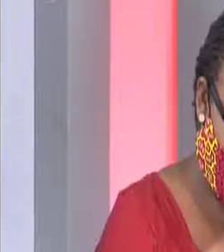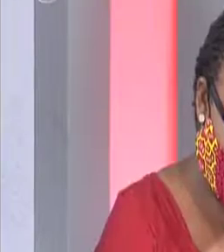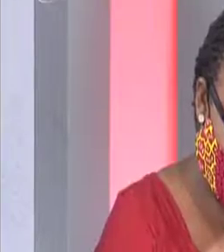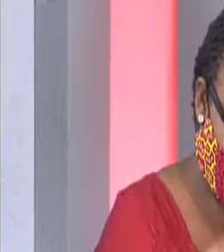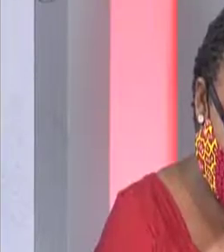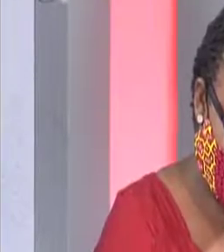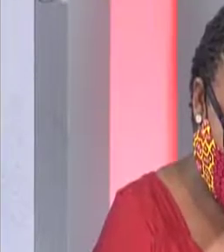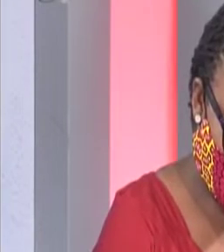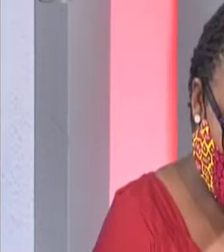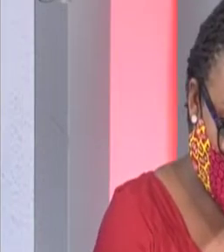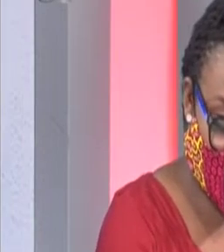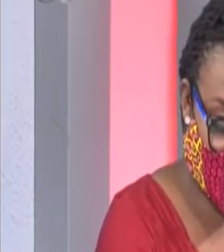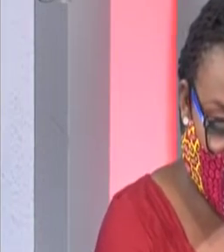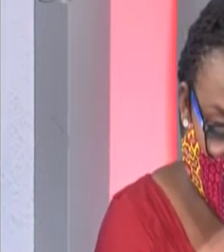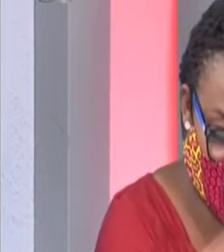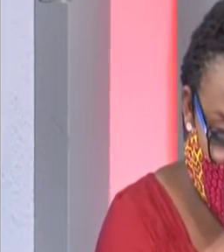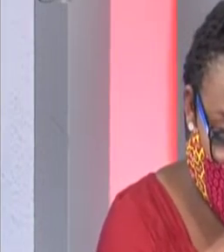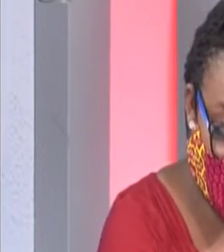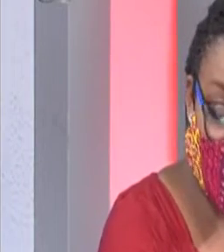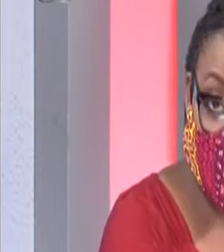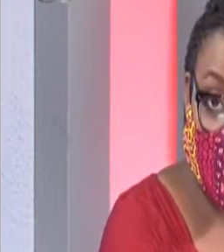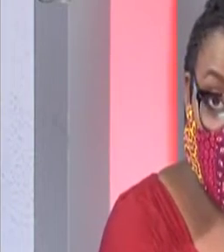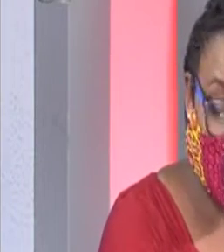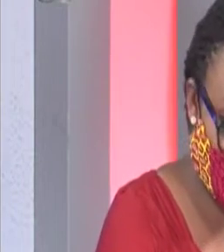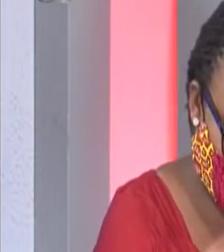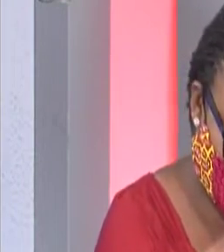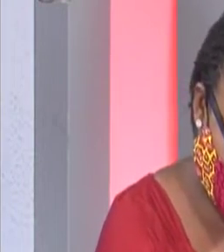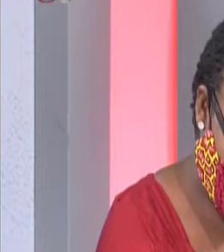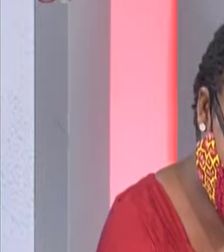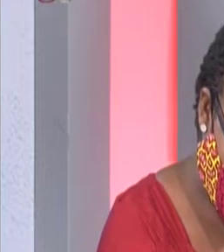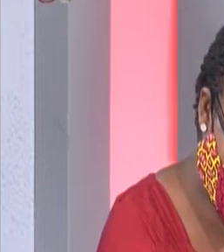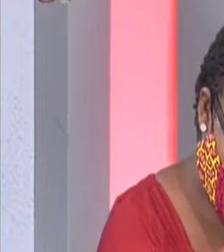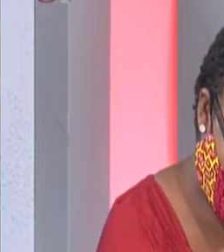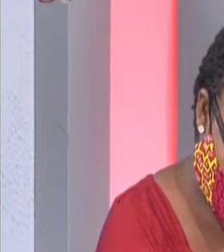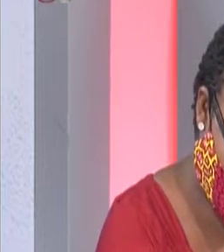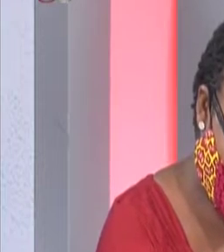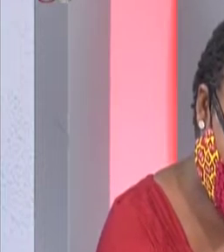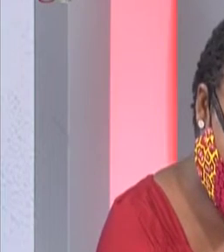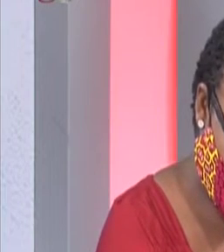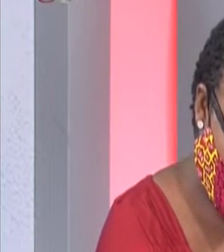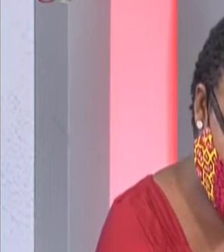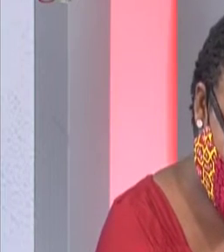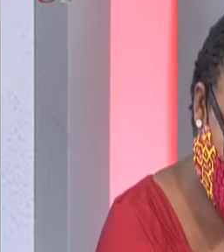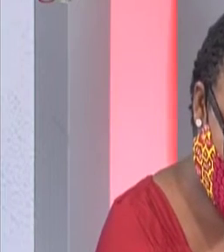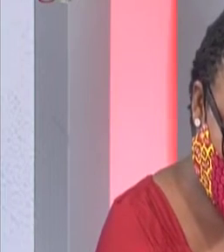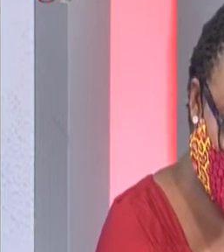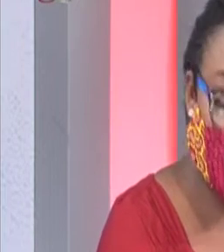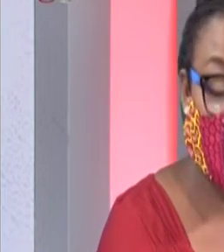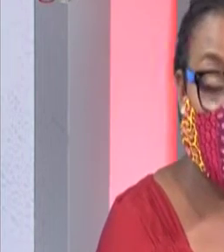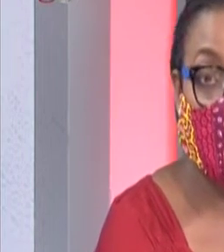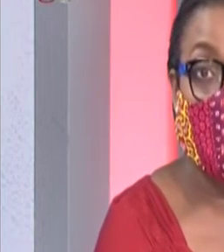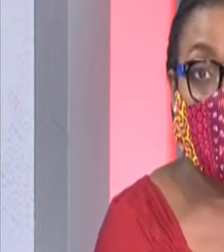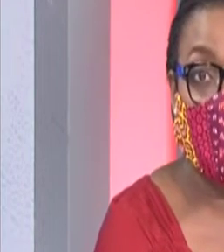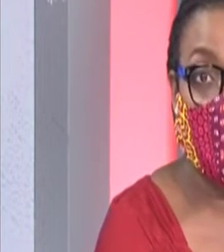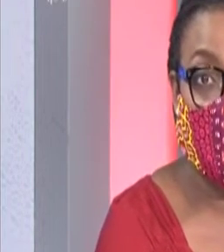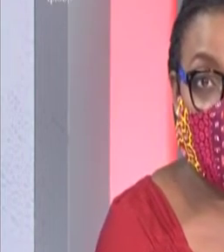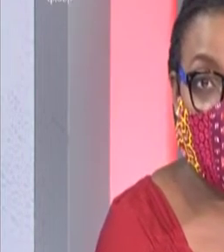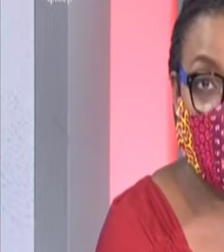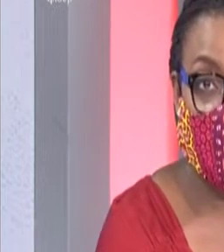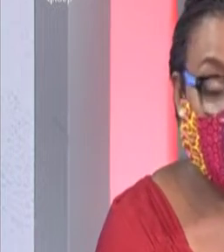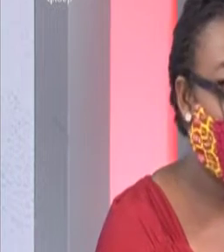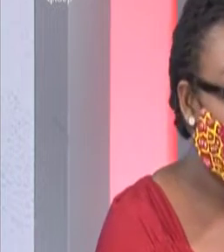COVID Safety team, and this person from National Security also indicating that all holding facilities have